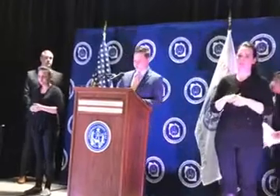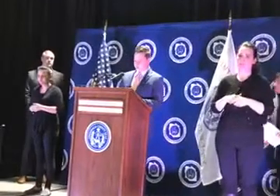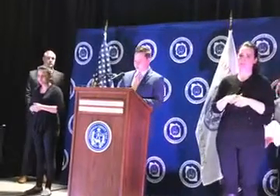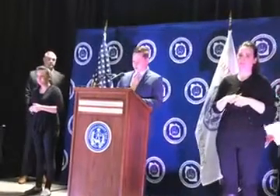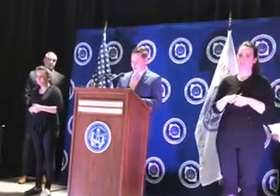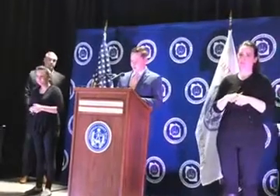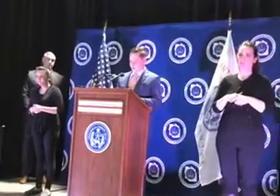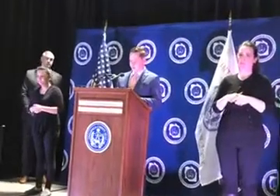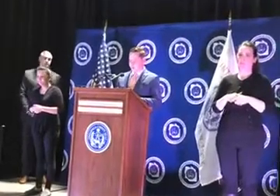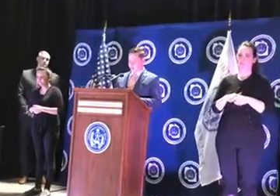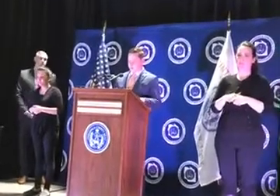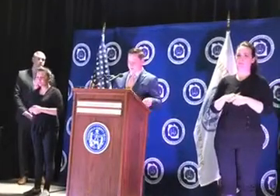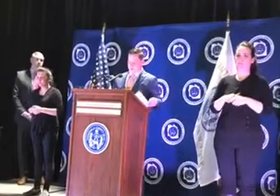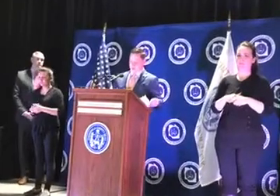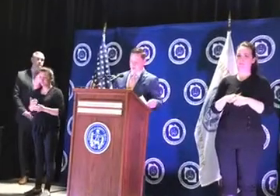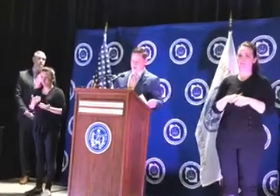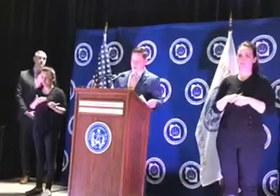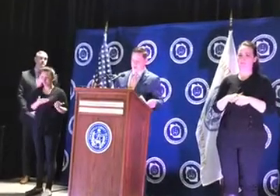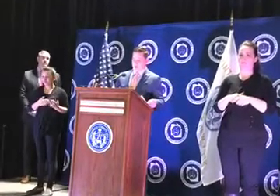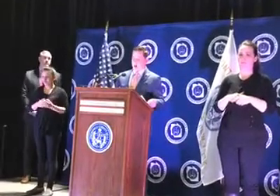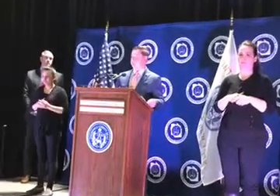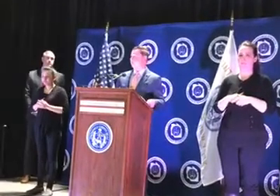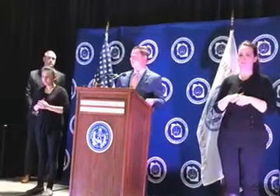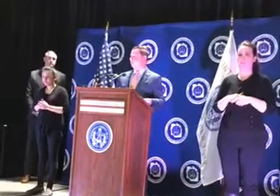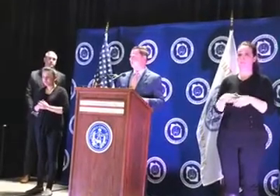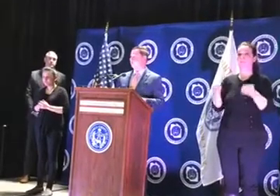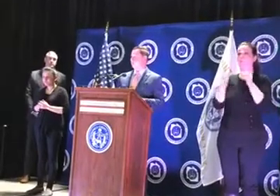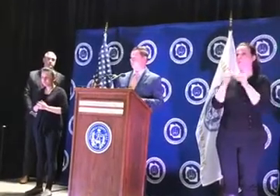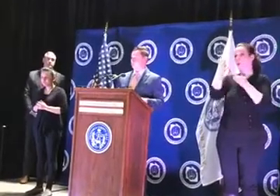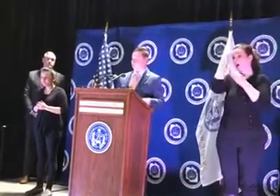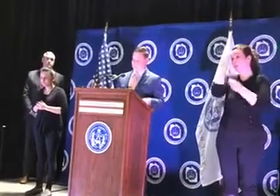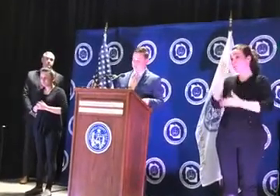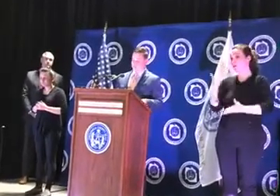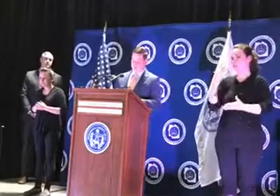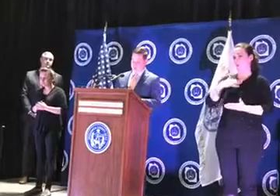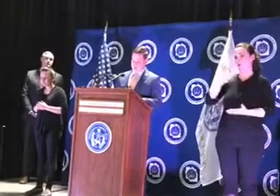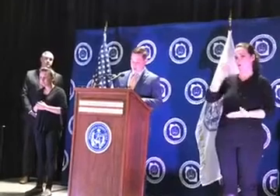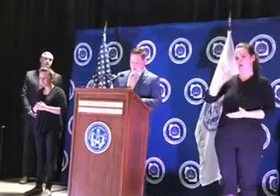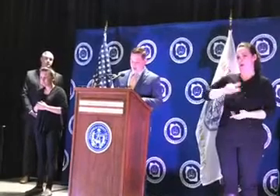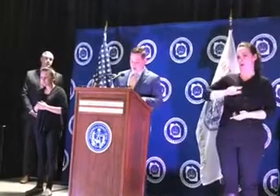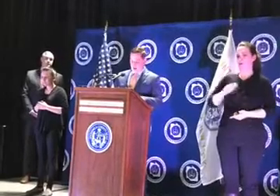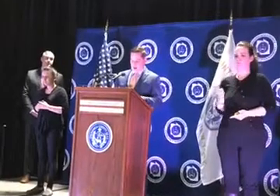bring up Dr. Thomas to give an update on the hospital infrastructure.